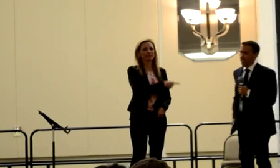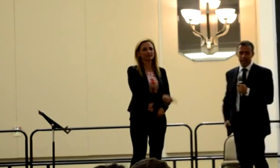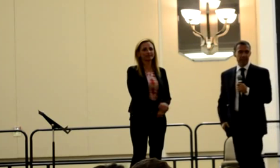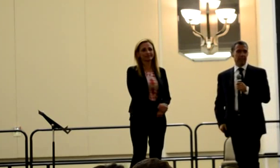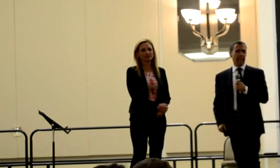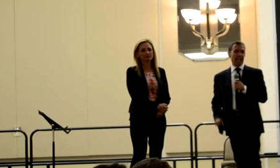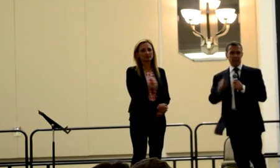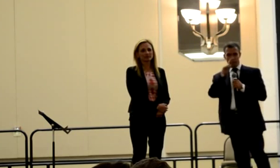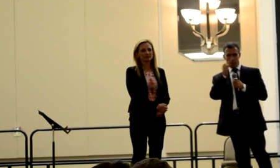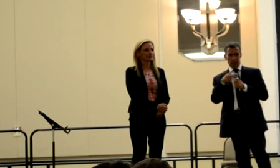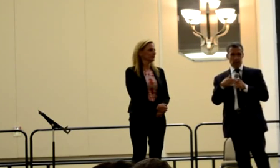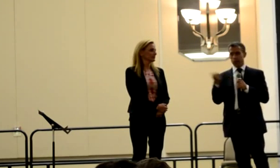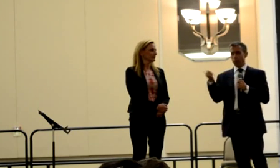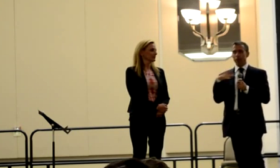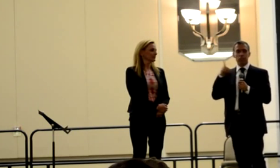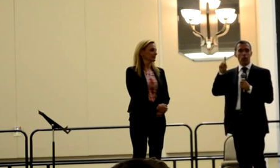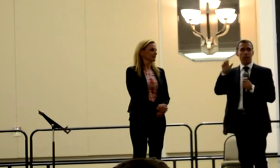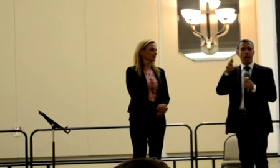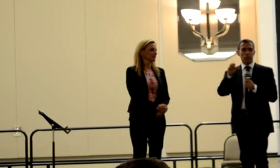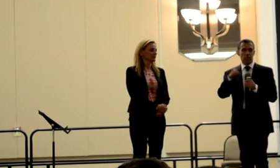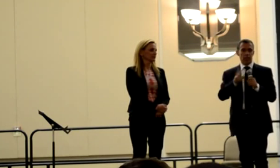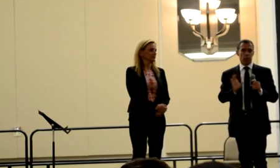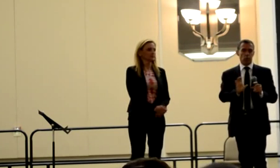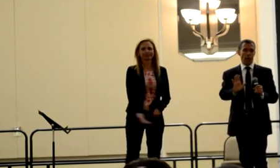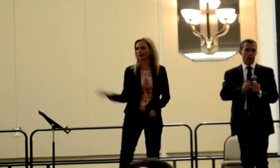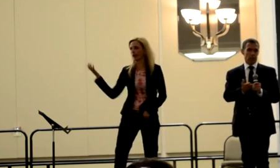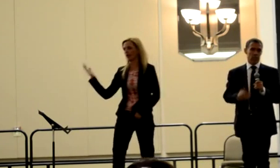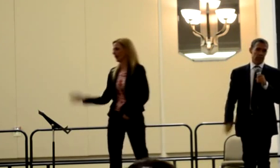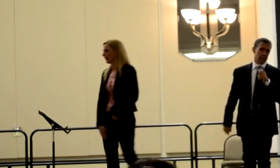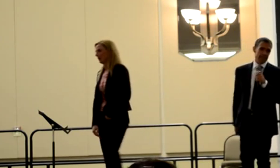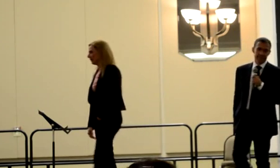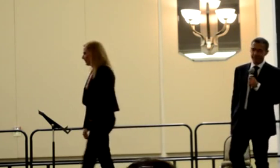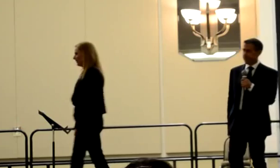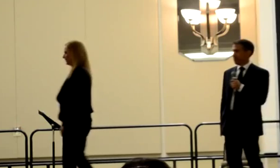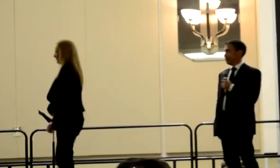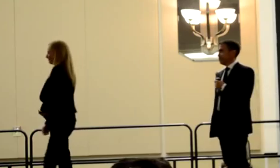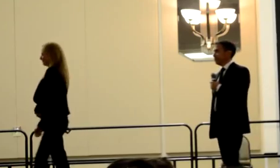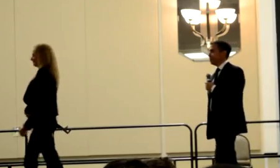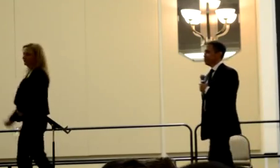it. Yeah. It was more interesting to go to the Oscars than to push around books.